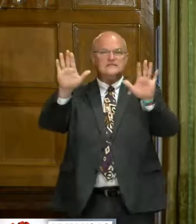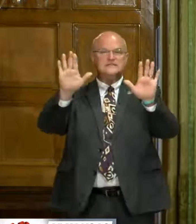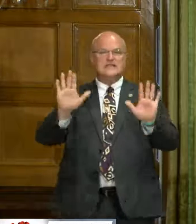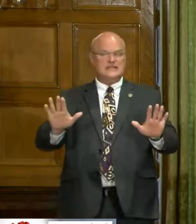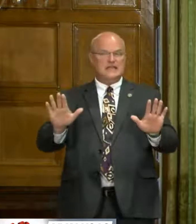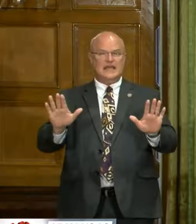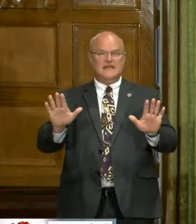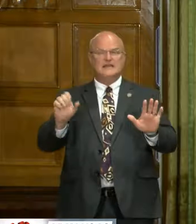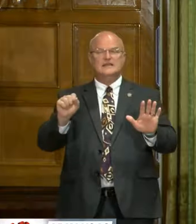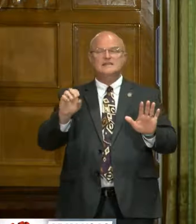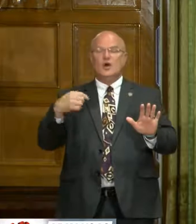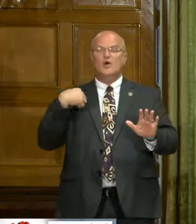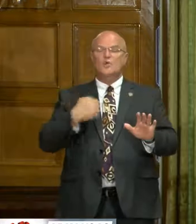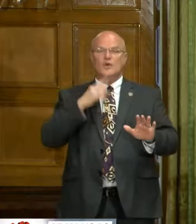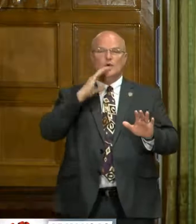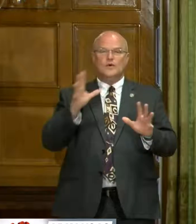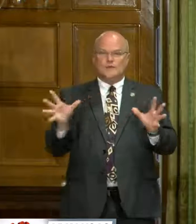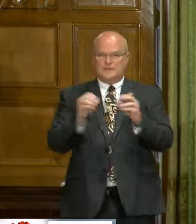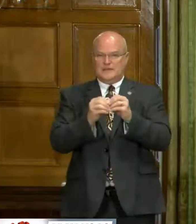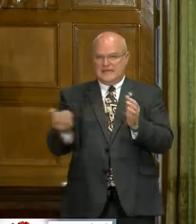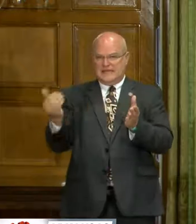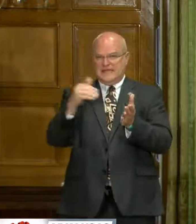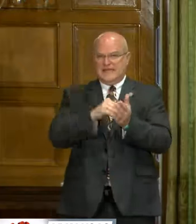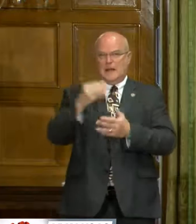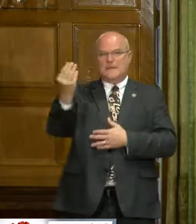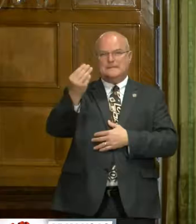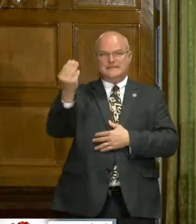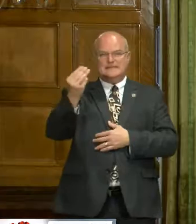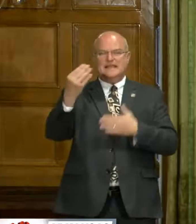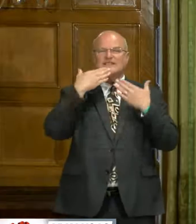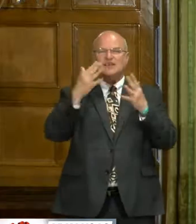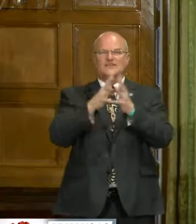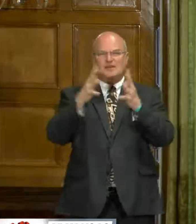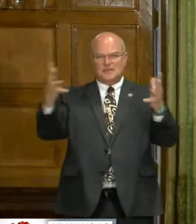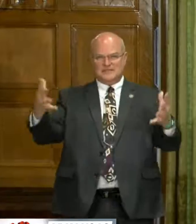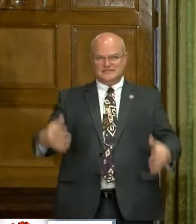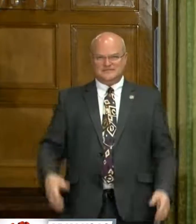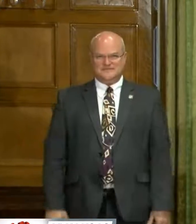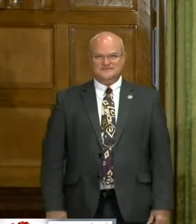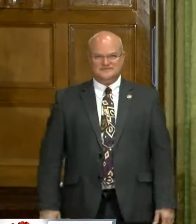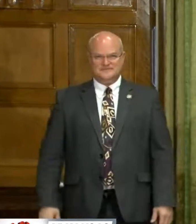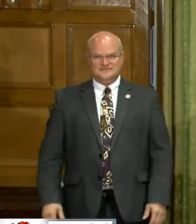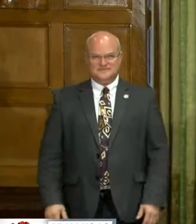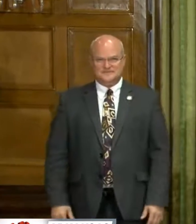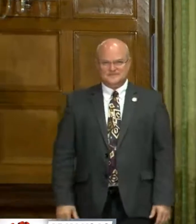on Sunday tomorrow, but we will reconvene on Monday. Thank you very much.